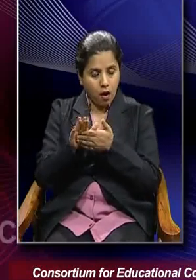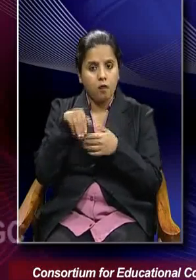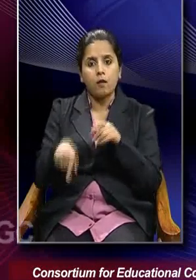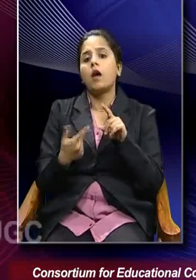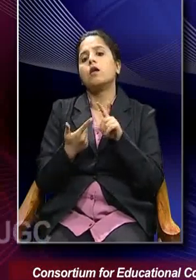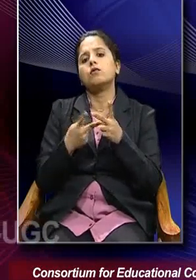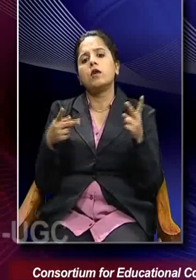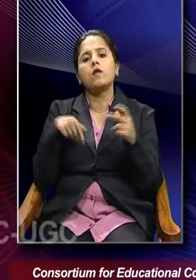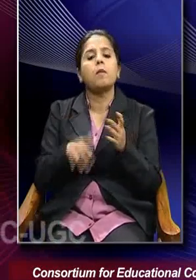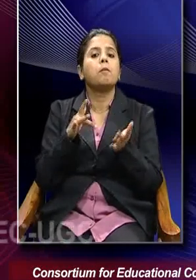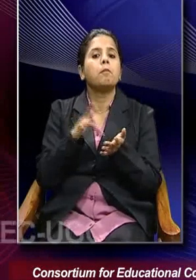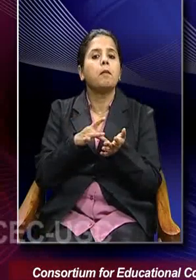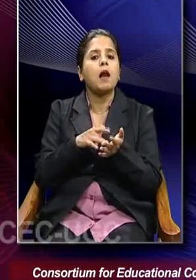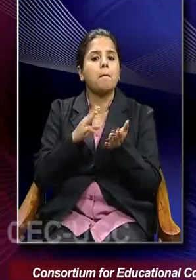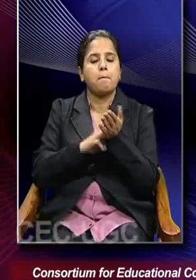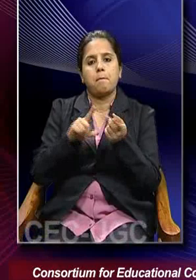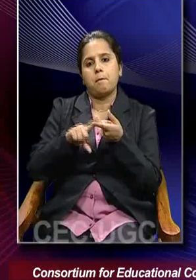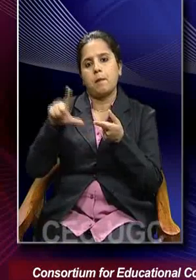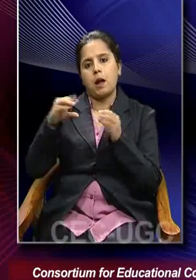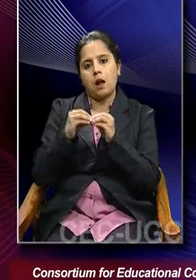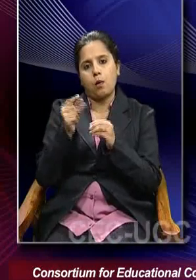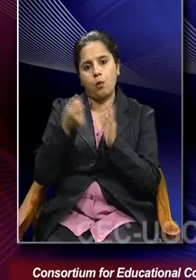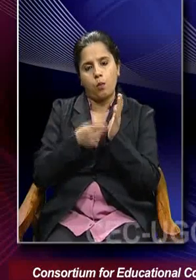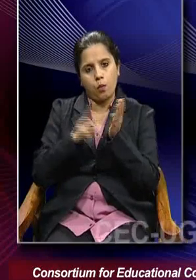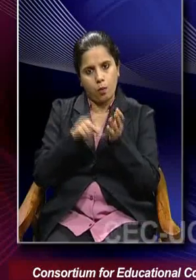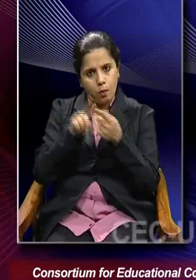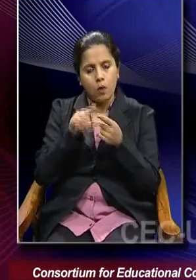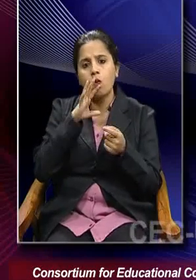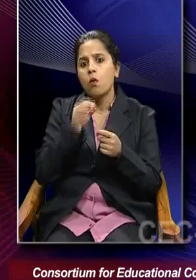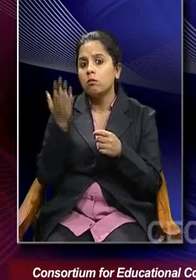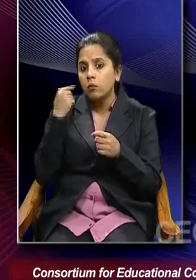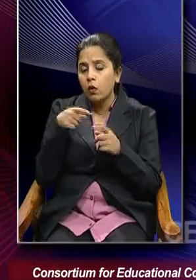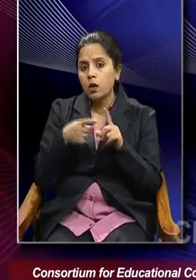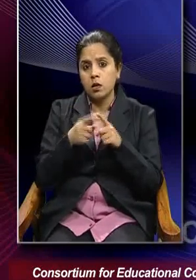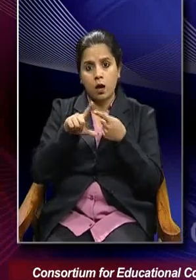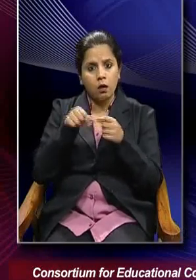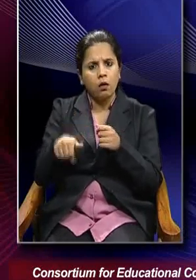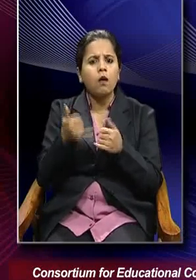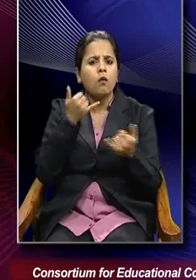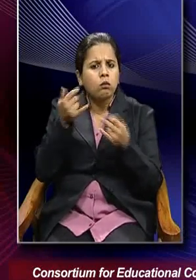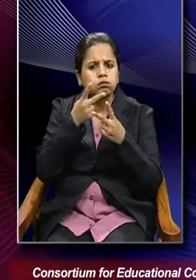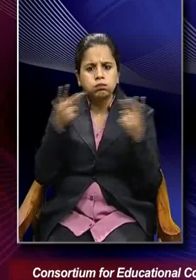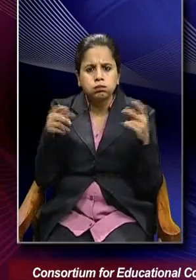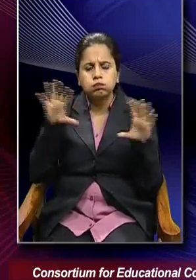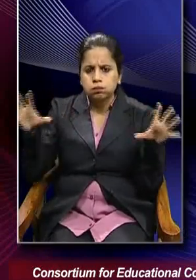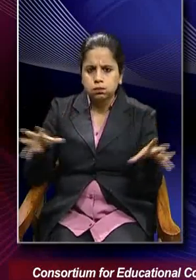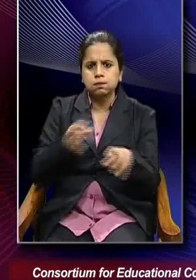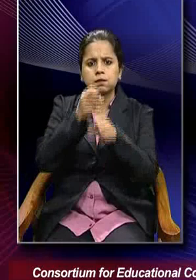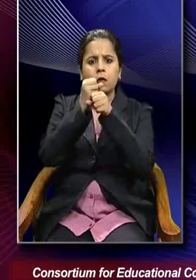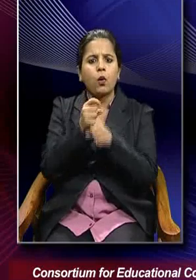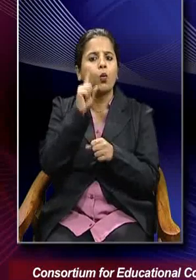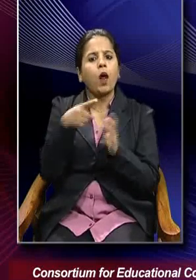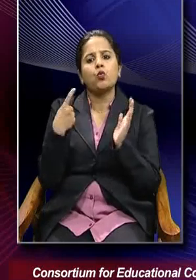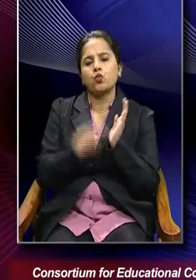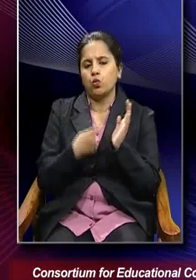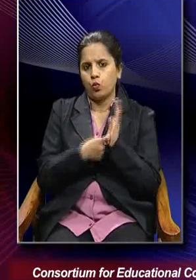in Melbourne, the telegraph and telephone regulations were merged into a set of